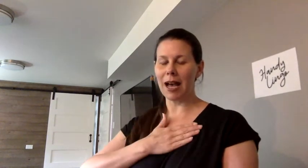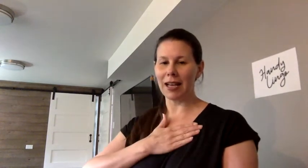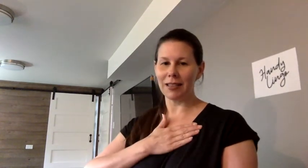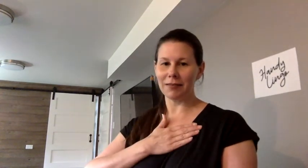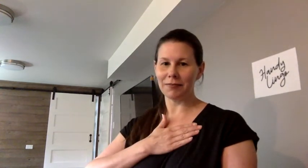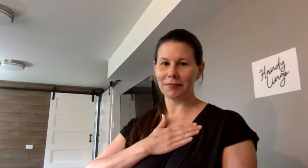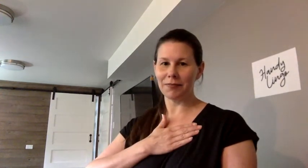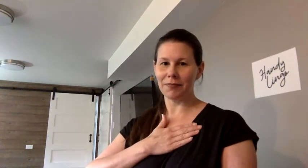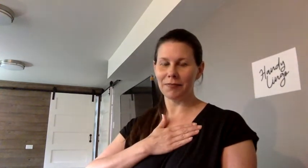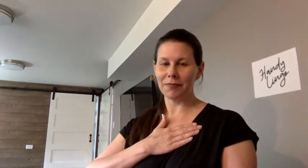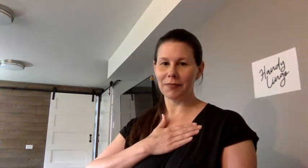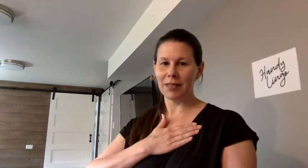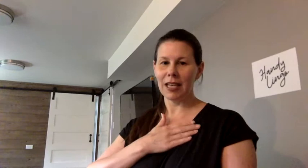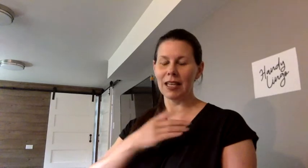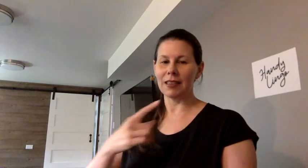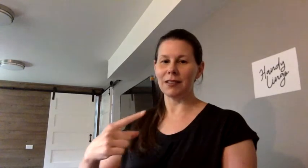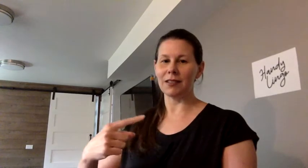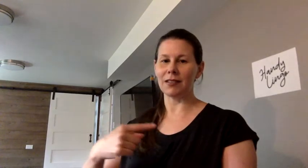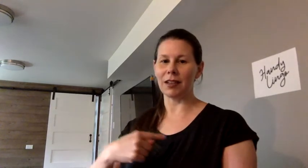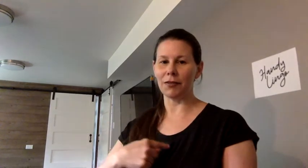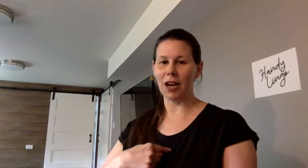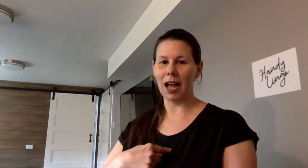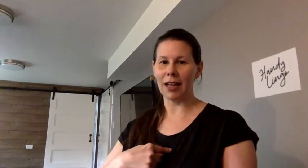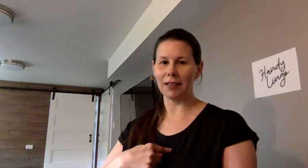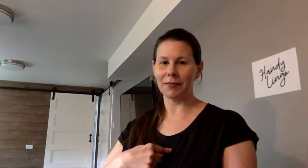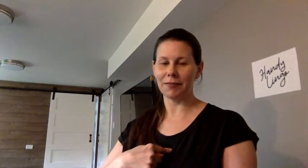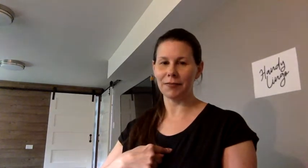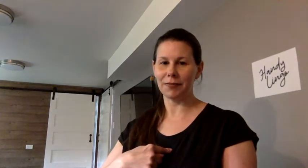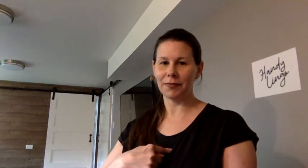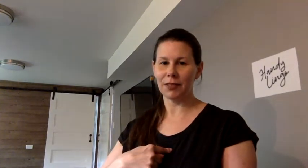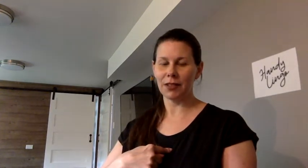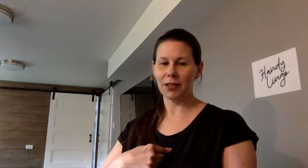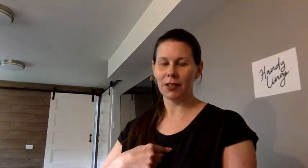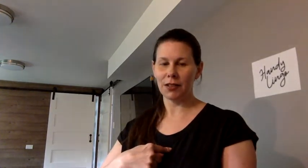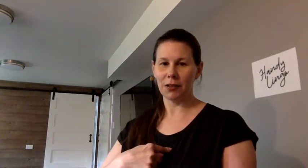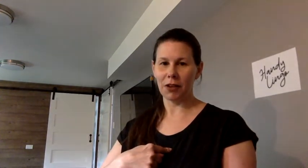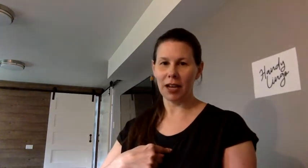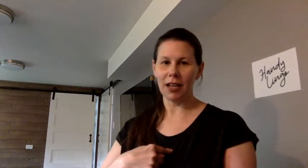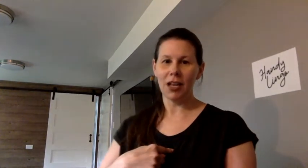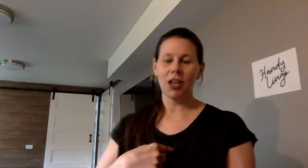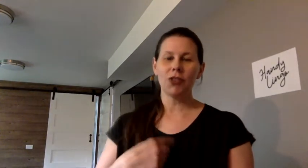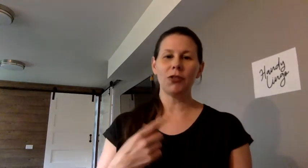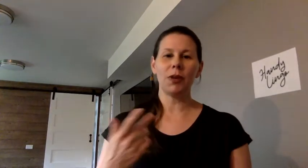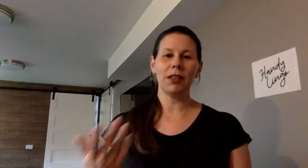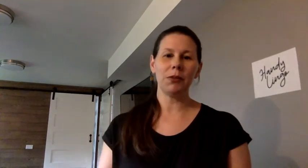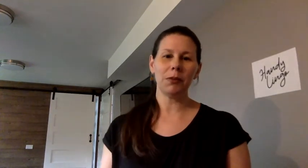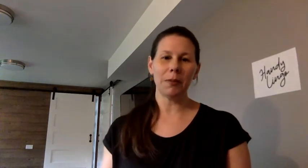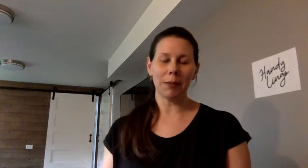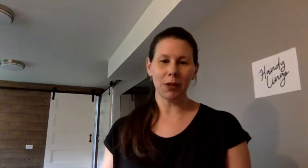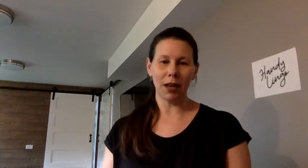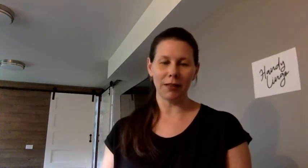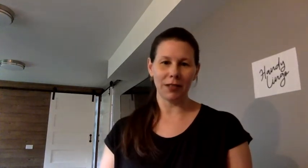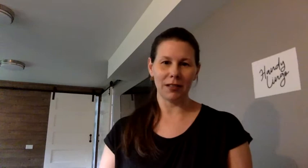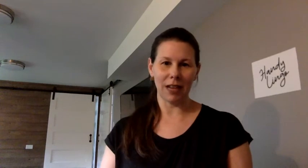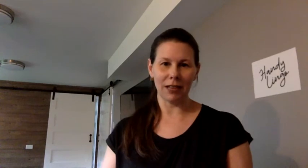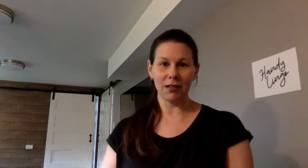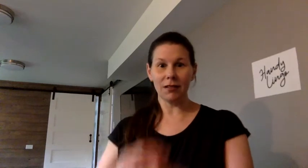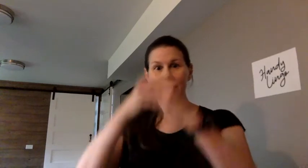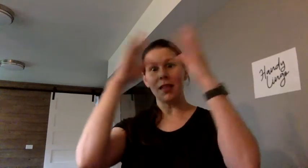my, and this is the sign for I. Okay, so the way that we remember all of these signs, because this is a lot